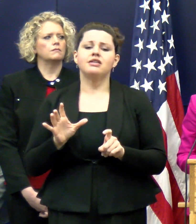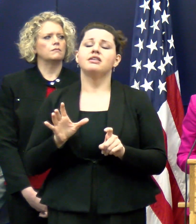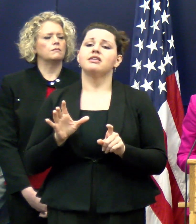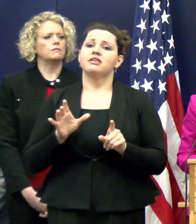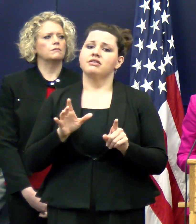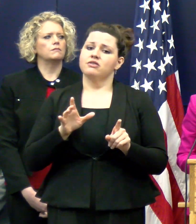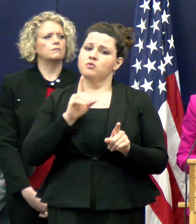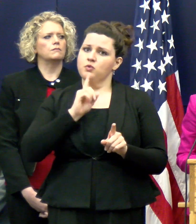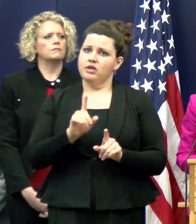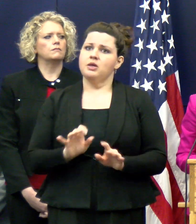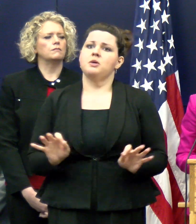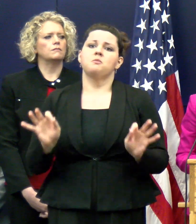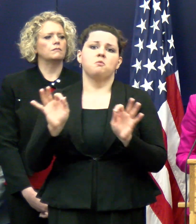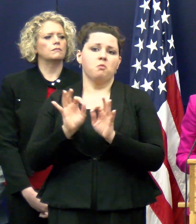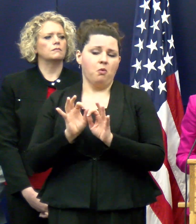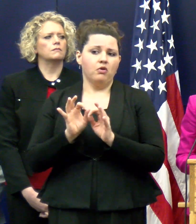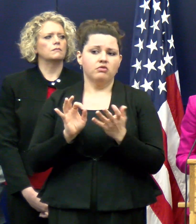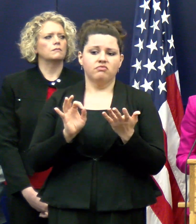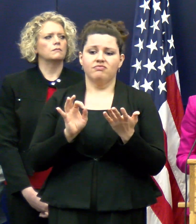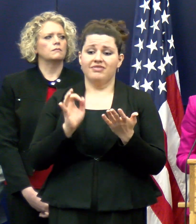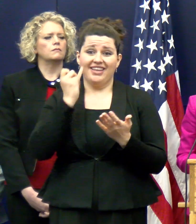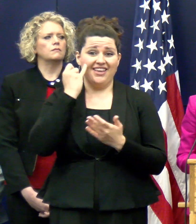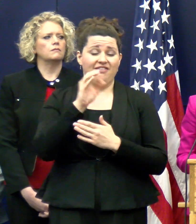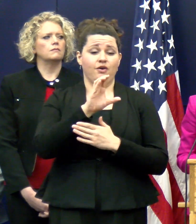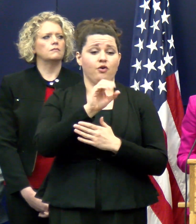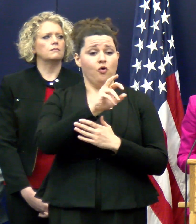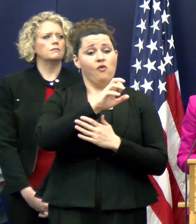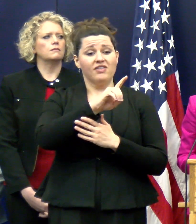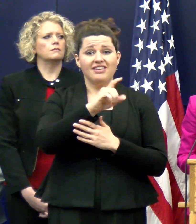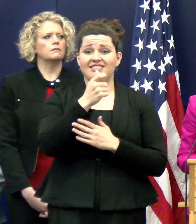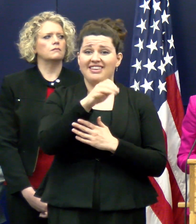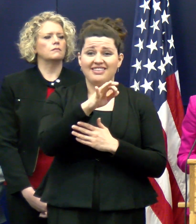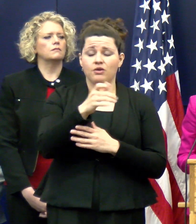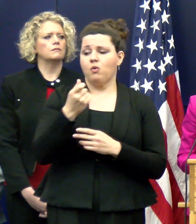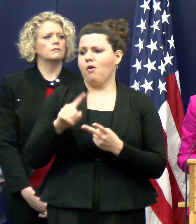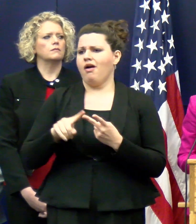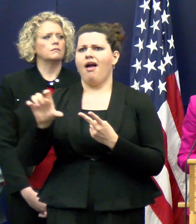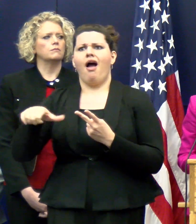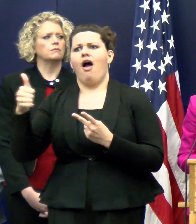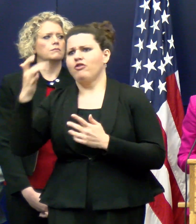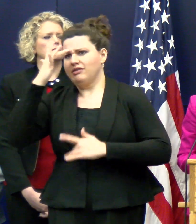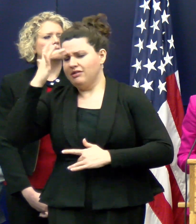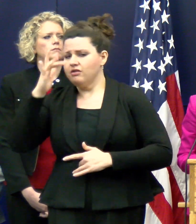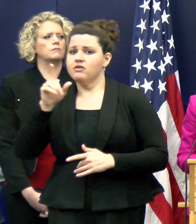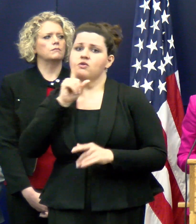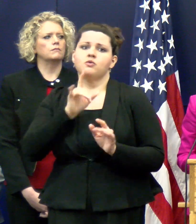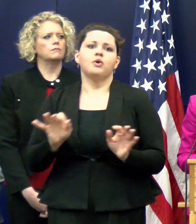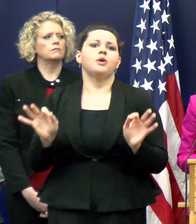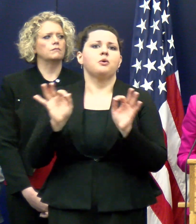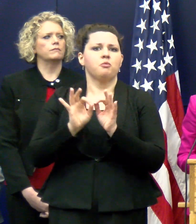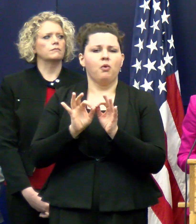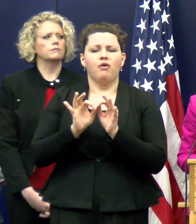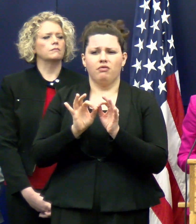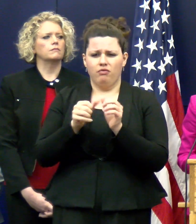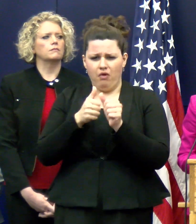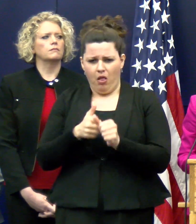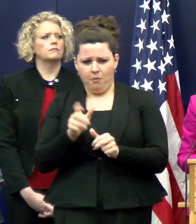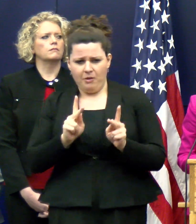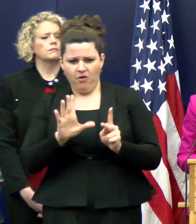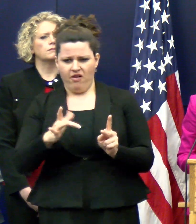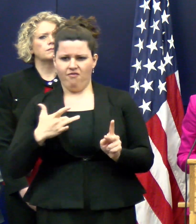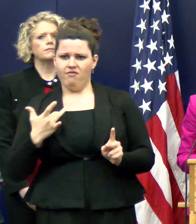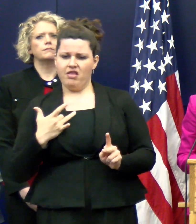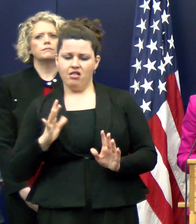also really important, whether we're talking about COVID-19 or any illness, it's really important that we go by how people feel as well,